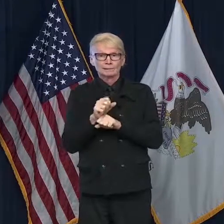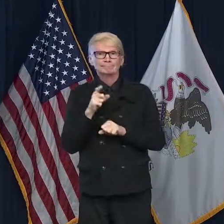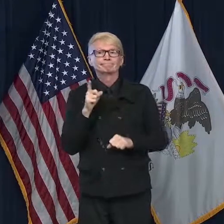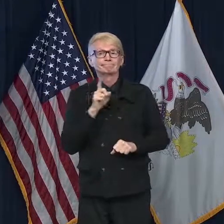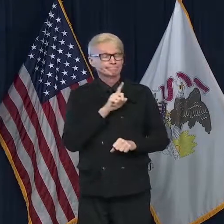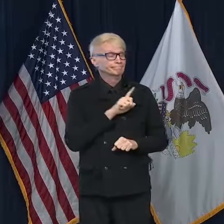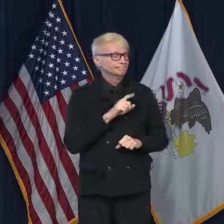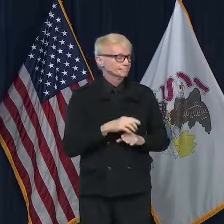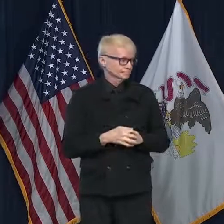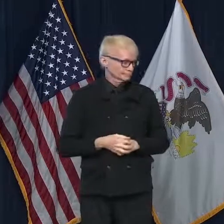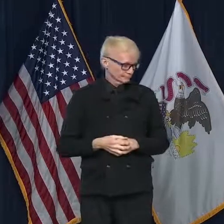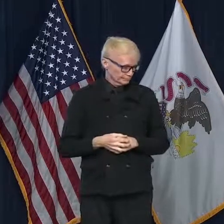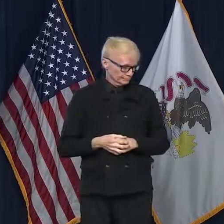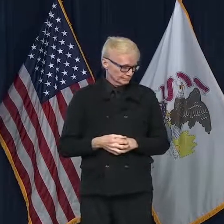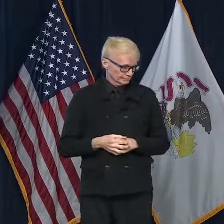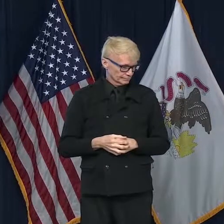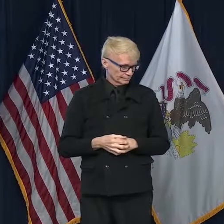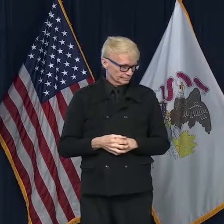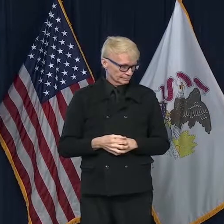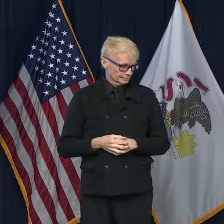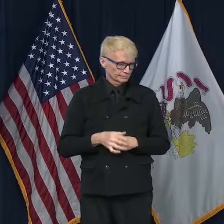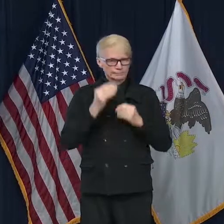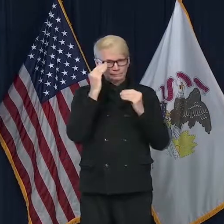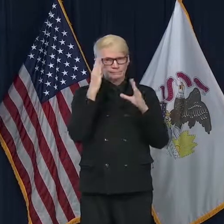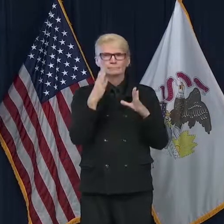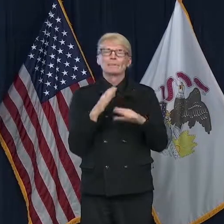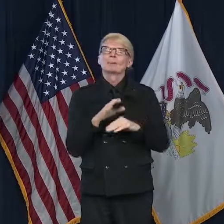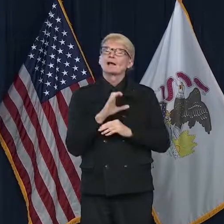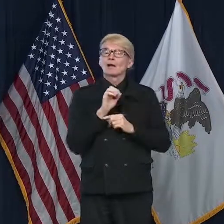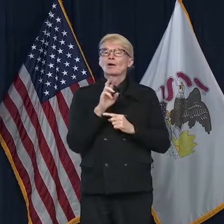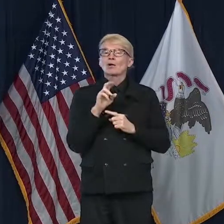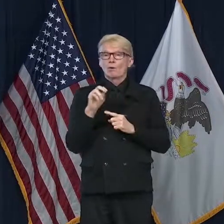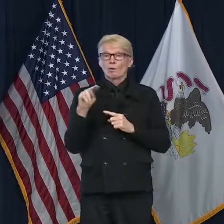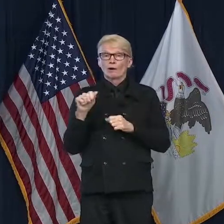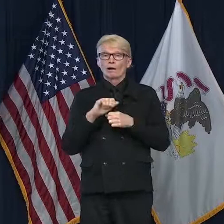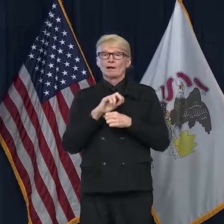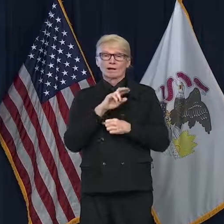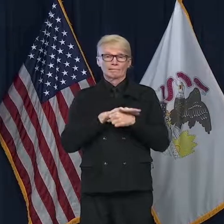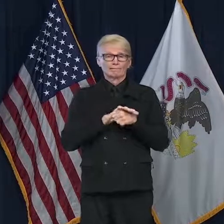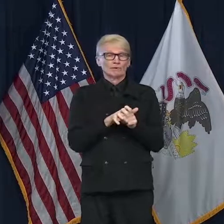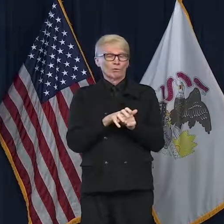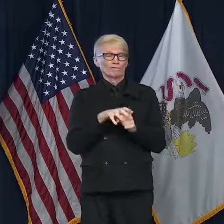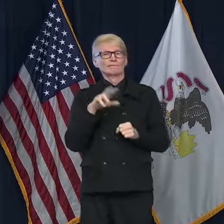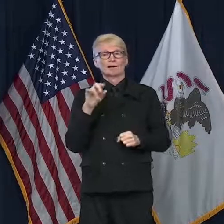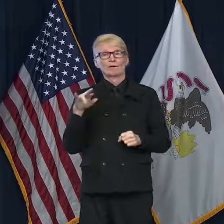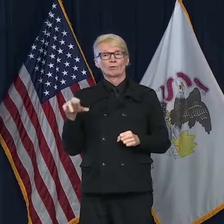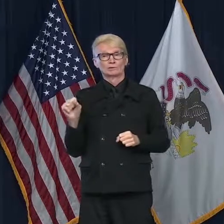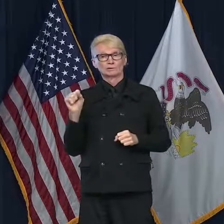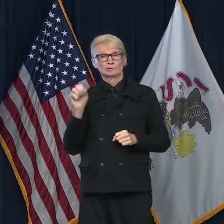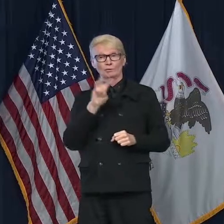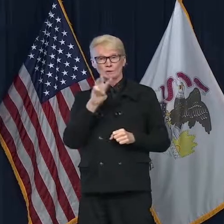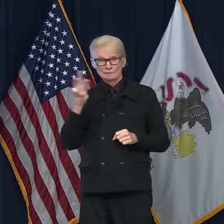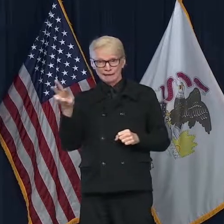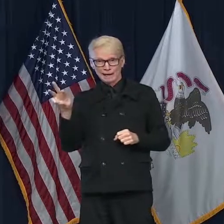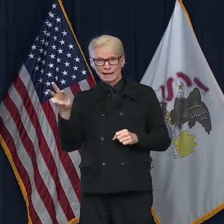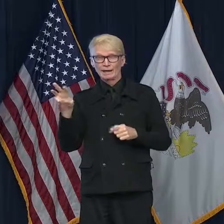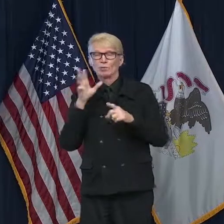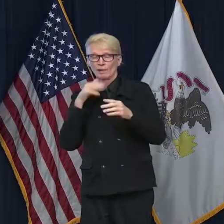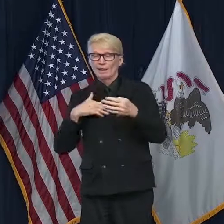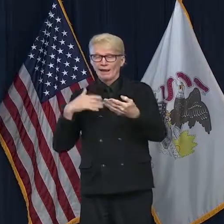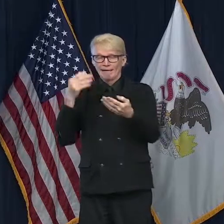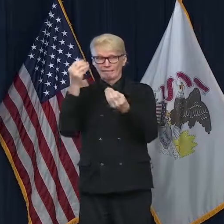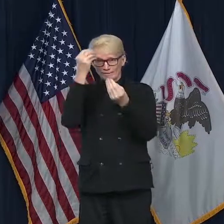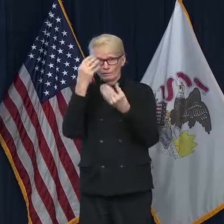clear, there is going to be on the coronavirus website information, and somebody was asking, is it links? So there are going to